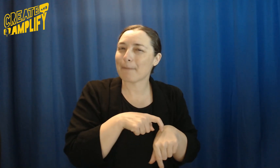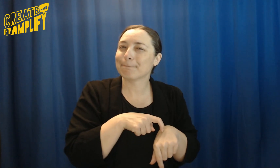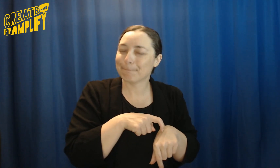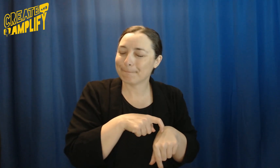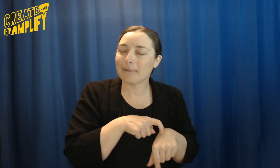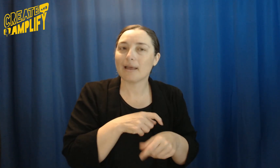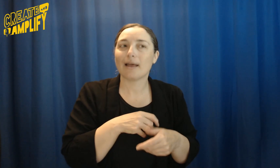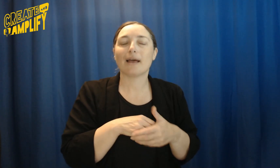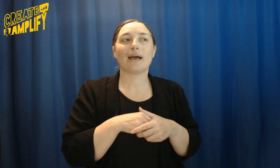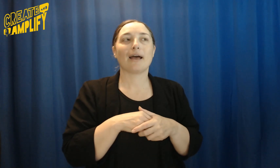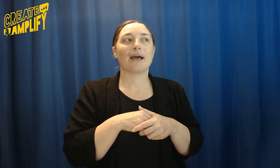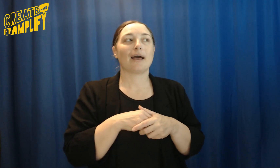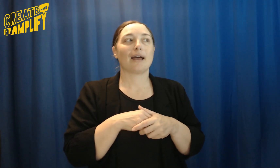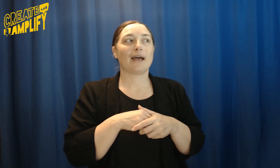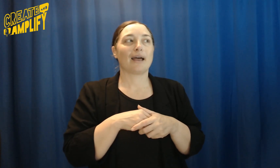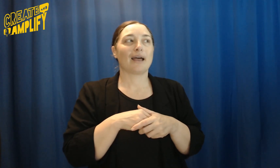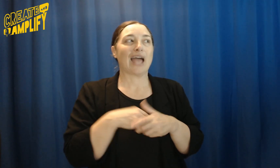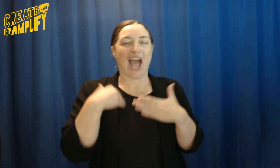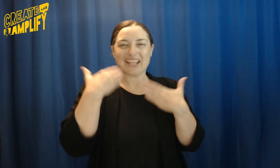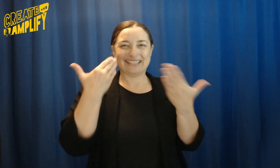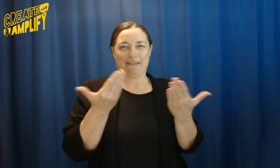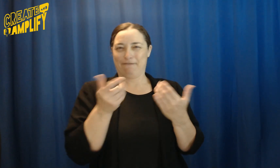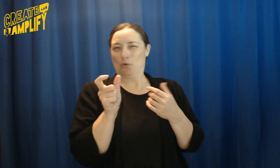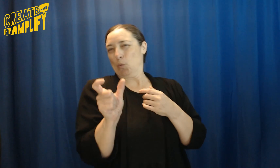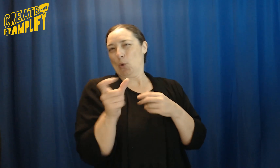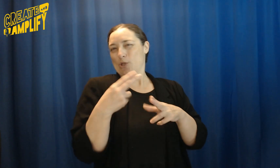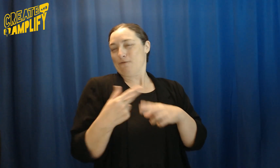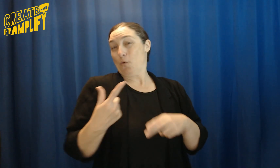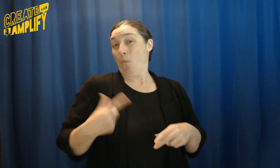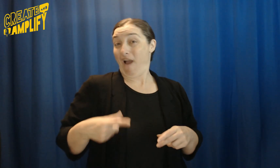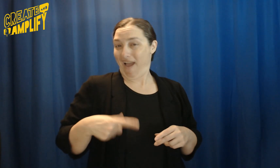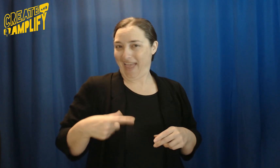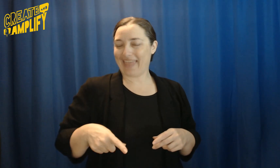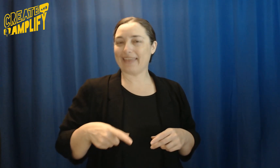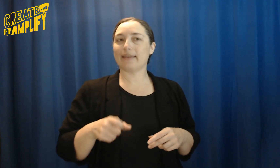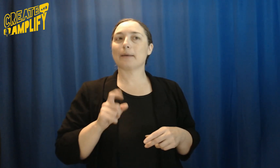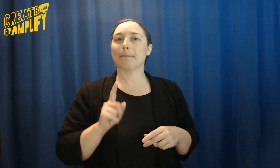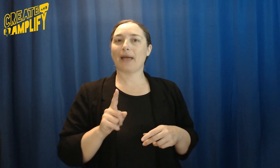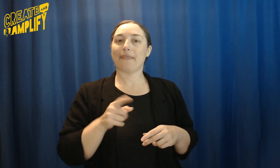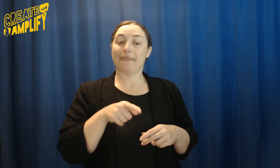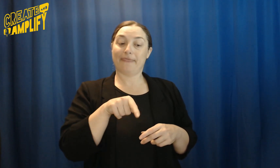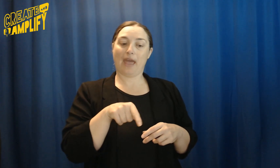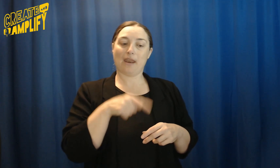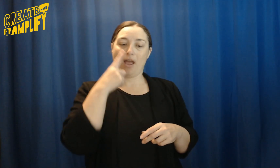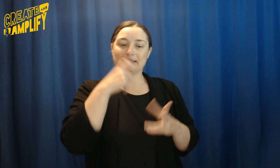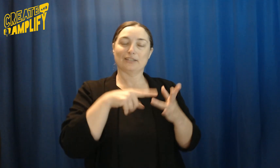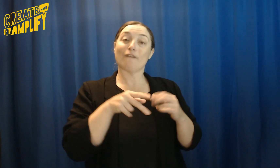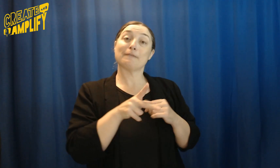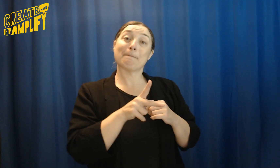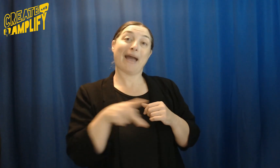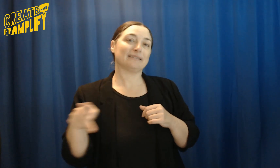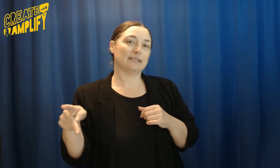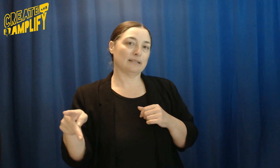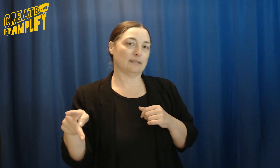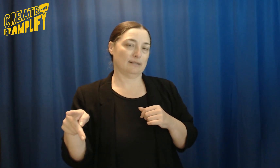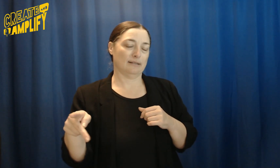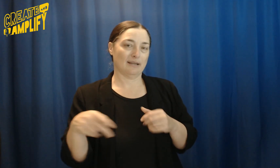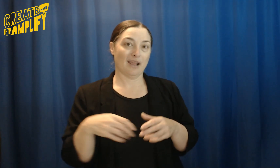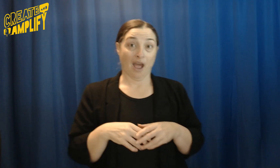didn't have those words at the time, but patterns have always been really yummy for me. You wouldn't believe it.